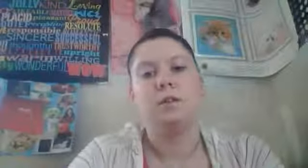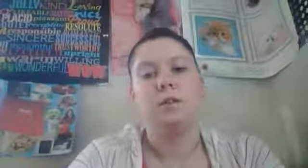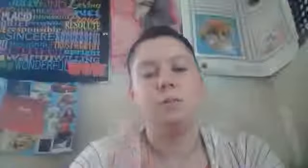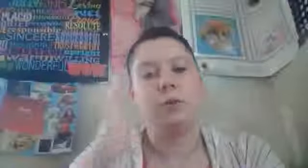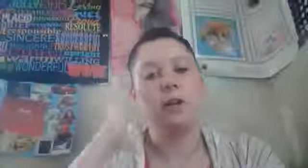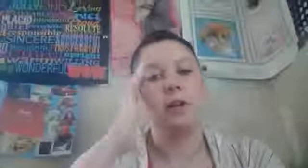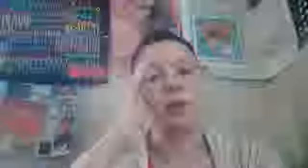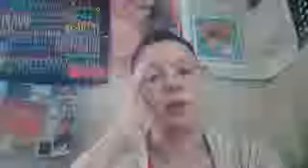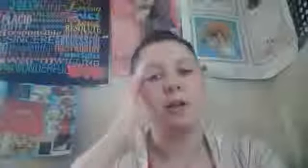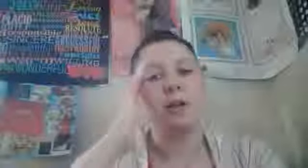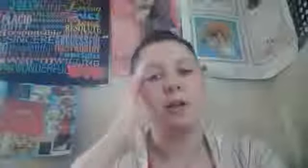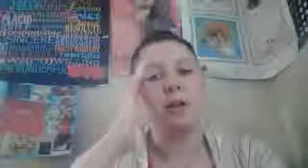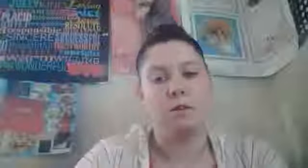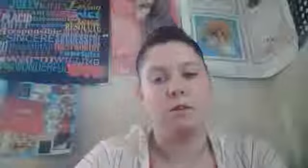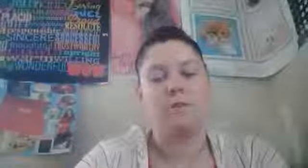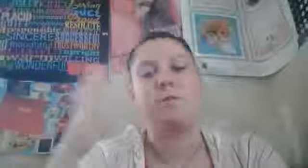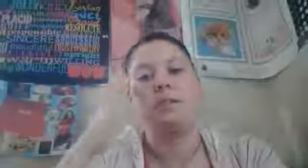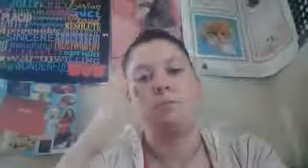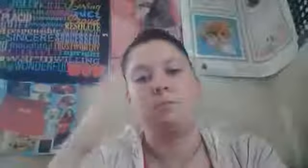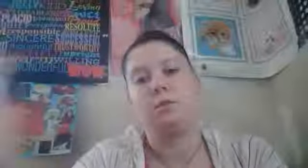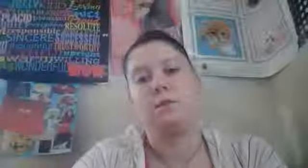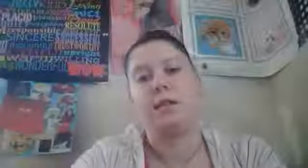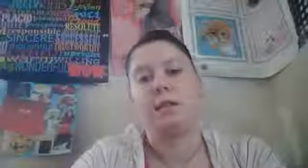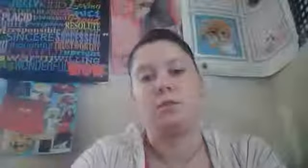You bring your hand away from your temple, saying, I know.